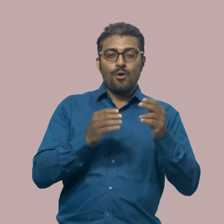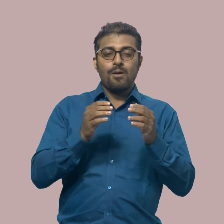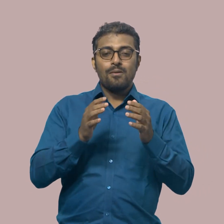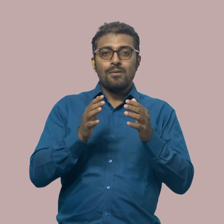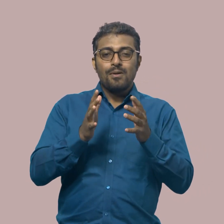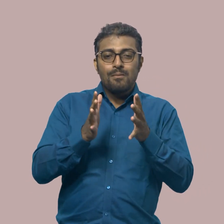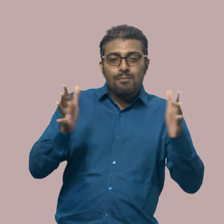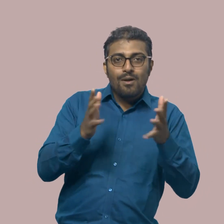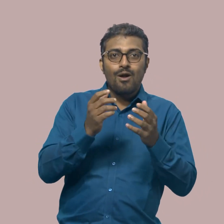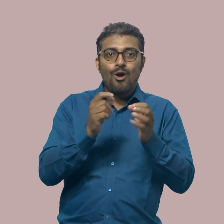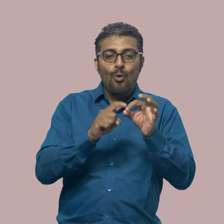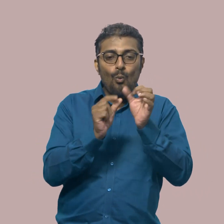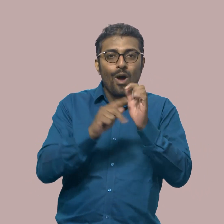Expressing time.